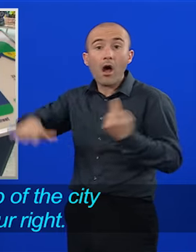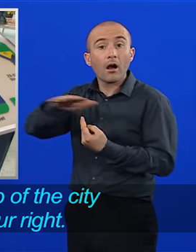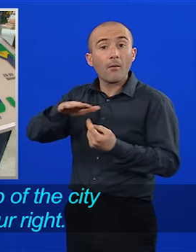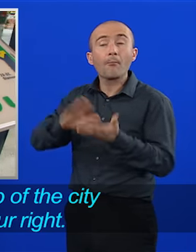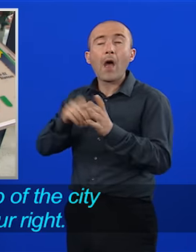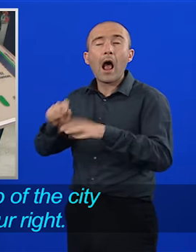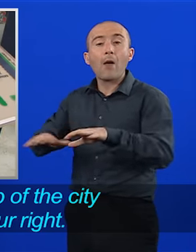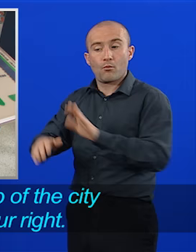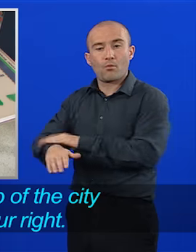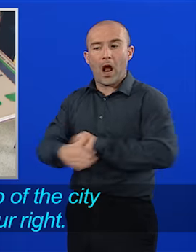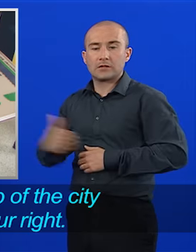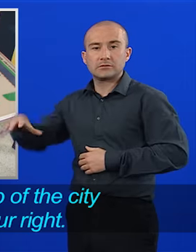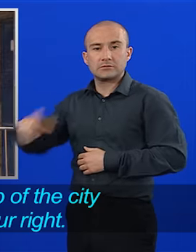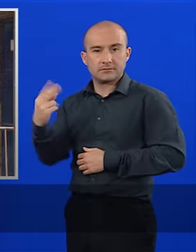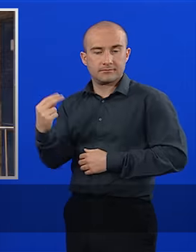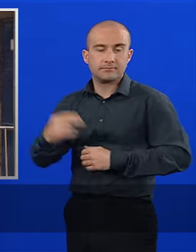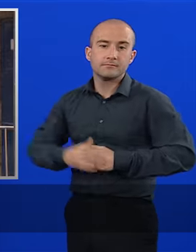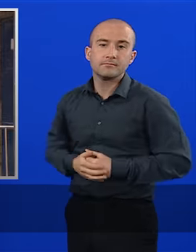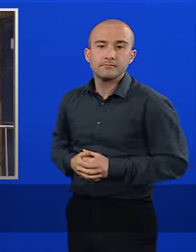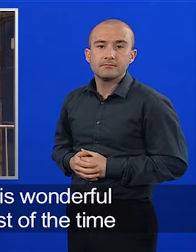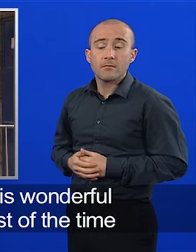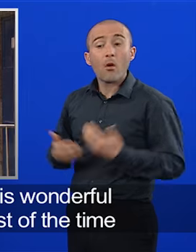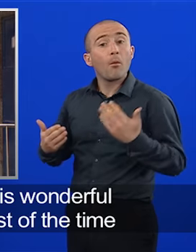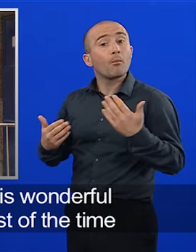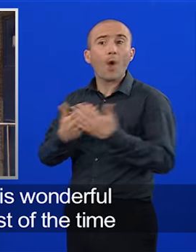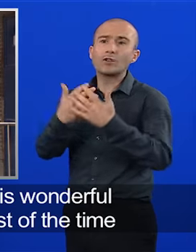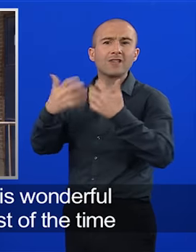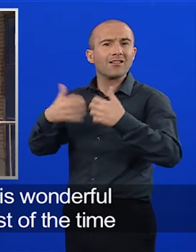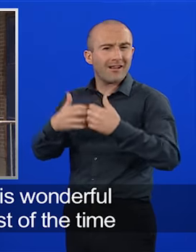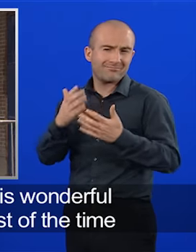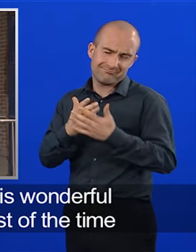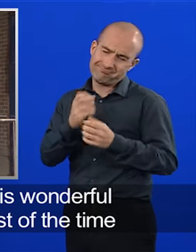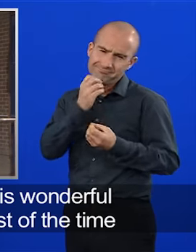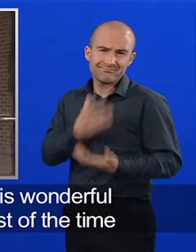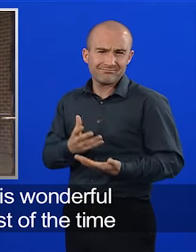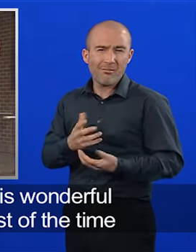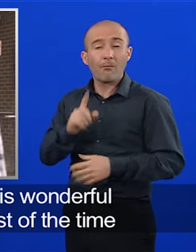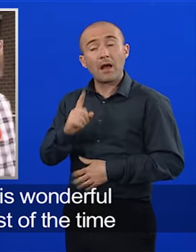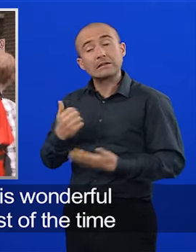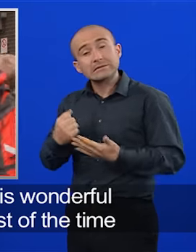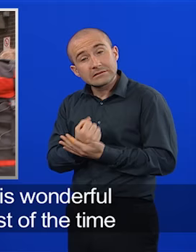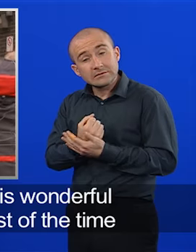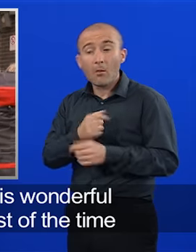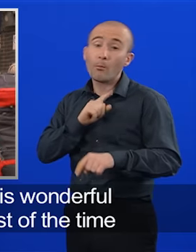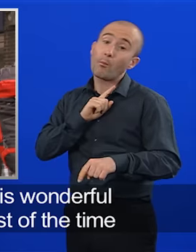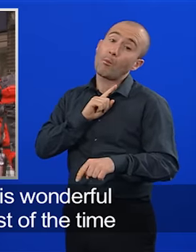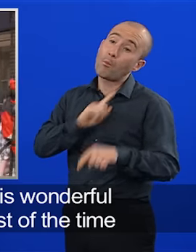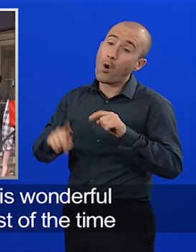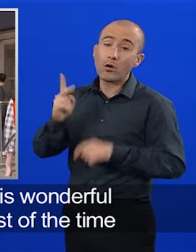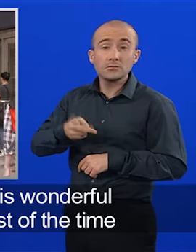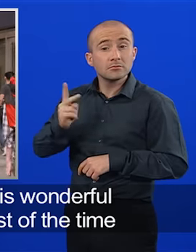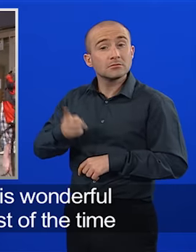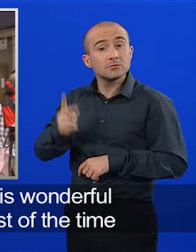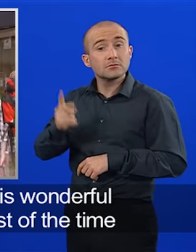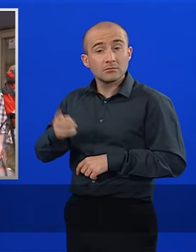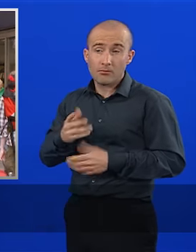city centre is on your right. Modern technology is wonderful, but unfortunately